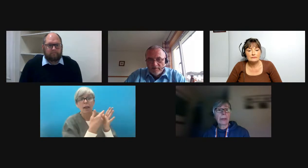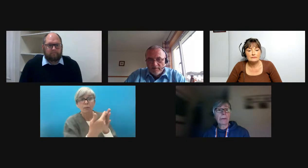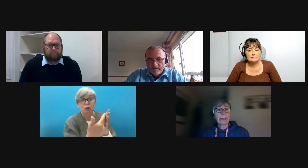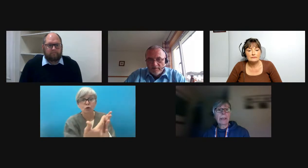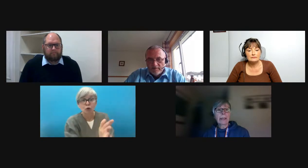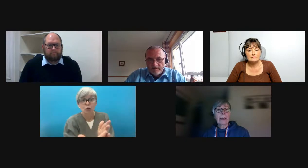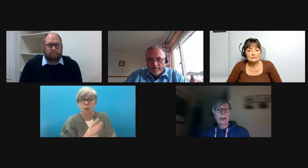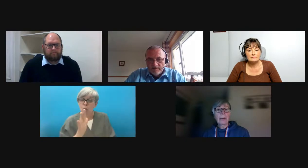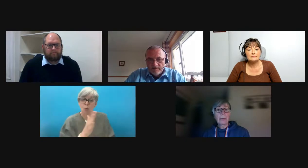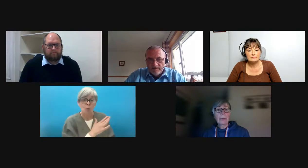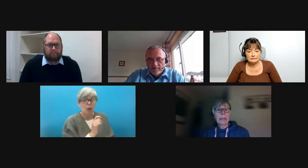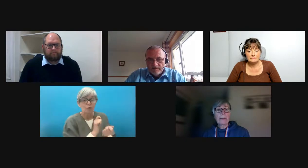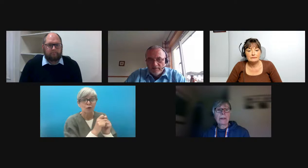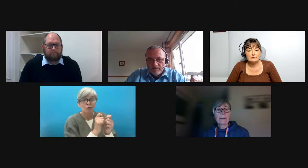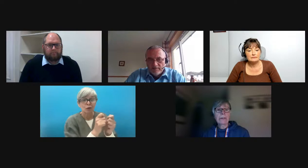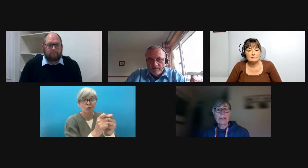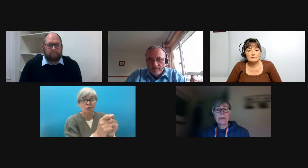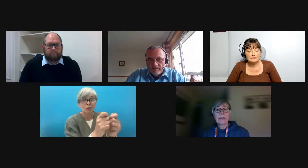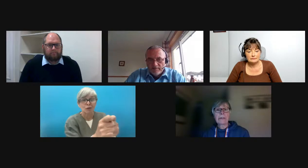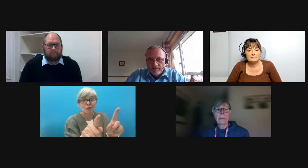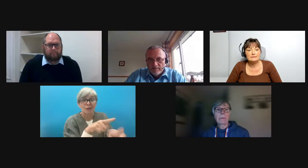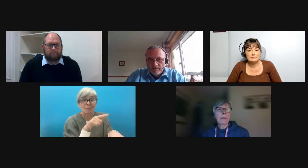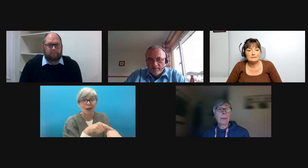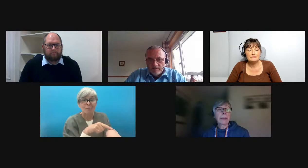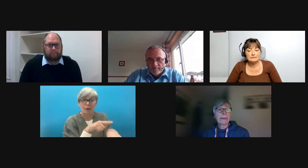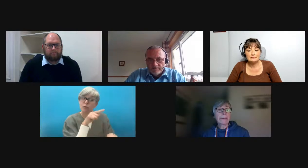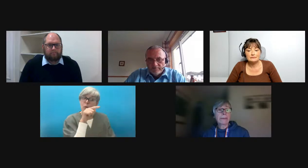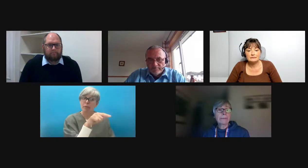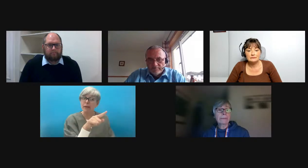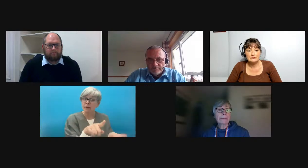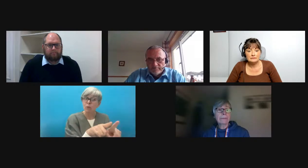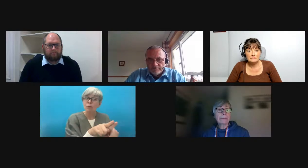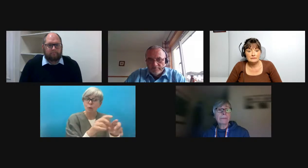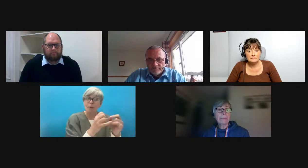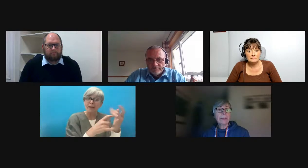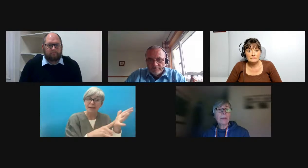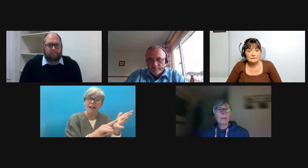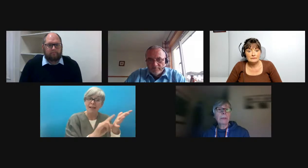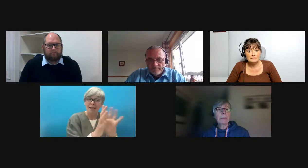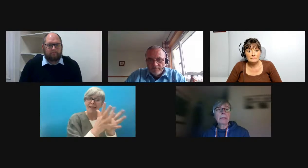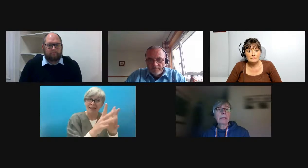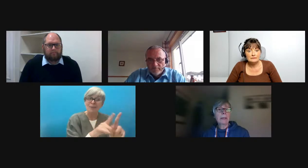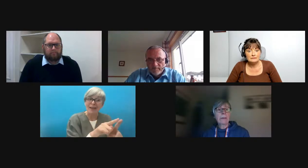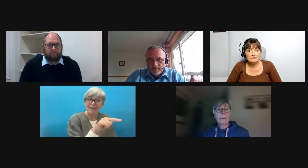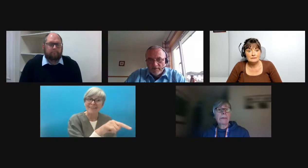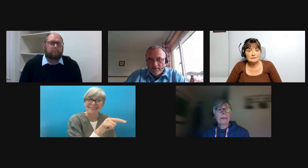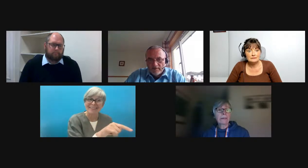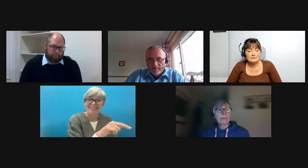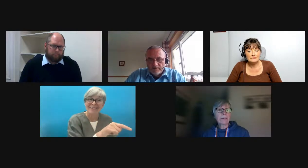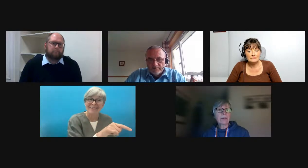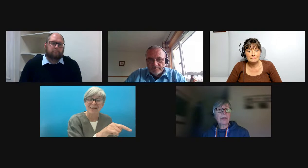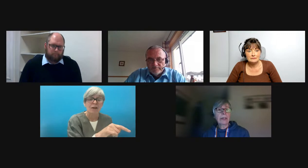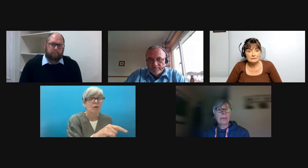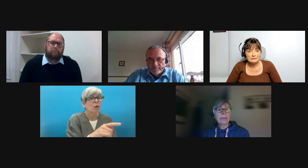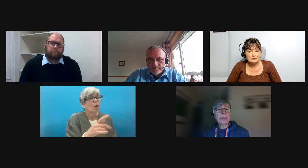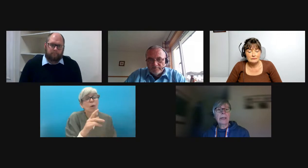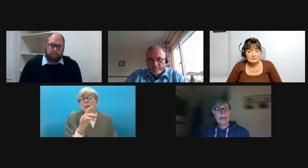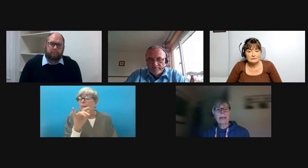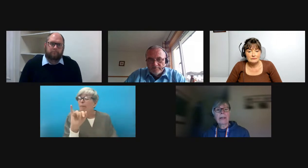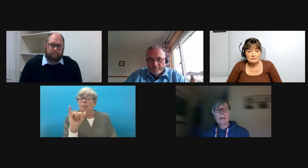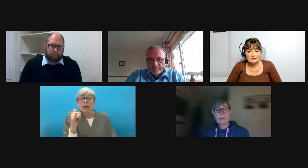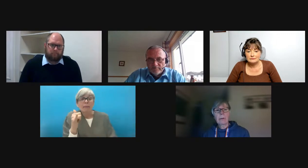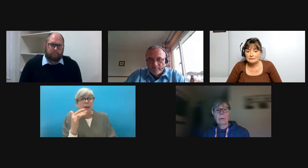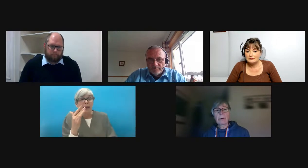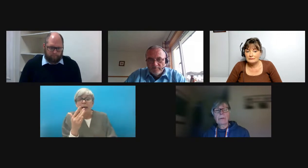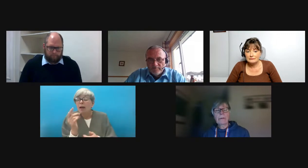as well. It could be that the changes are really minor. You know, maybe a sentence is changed